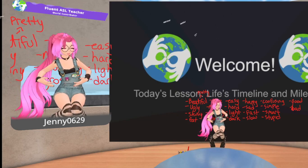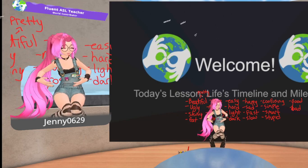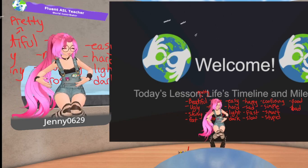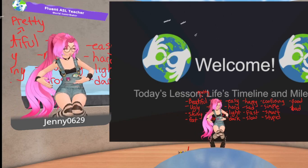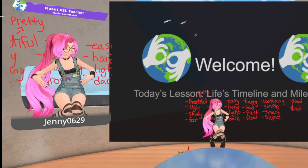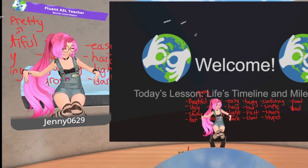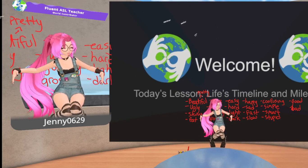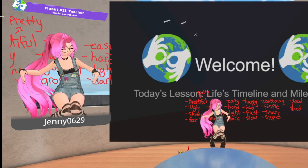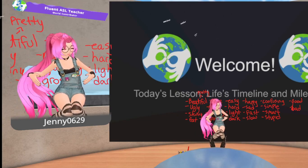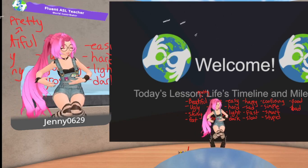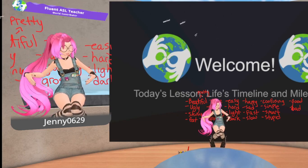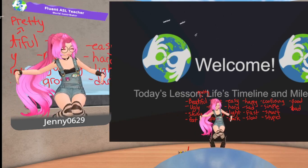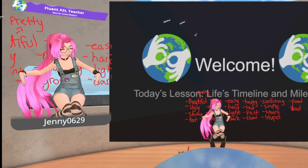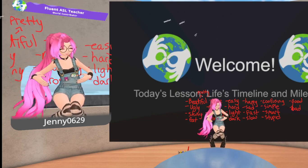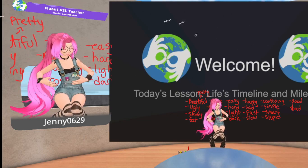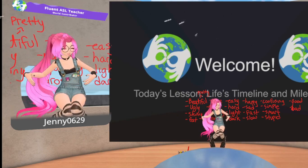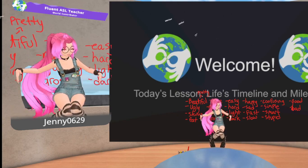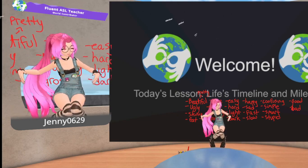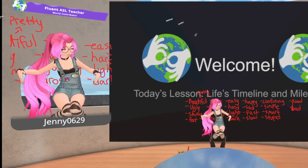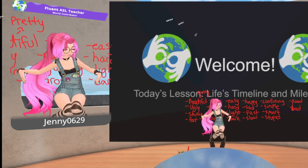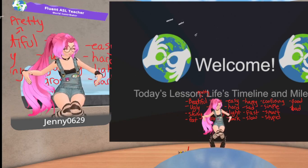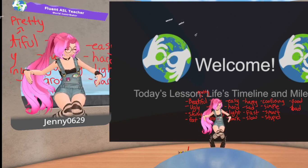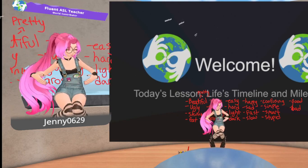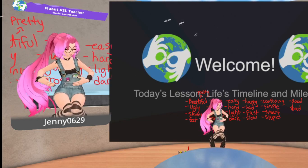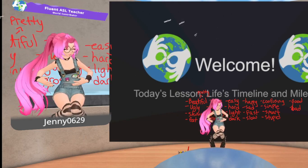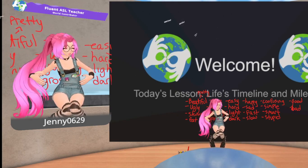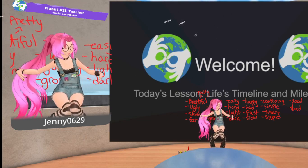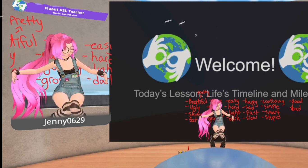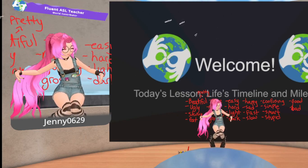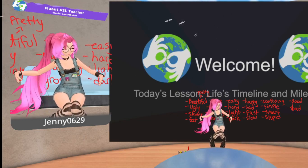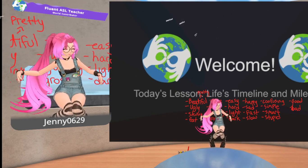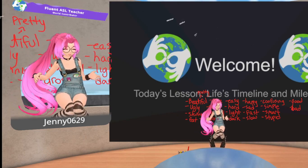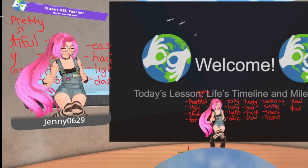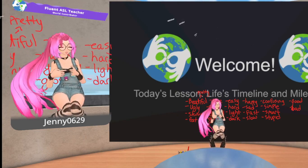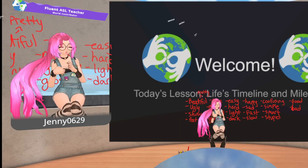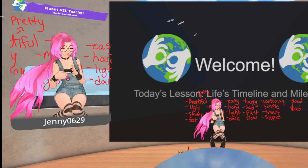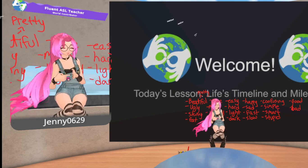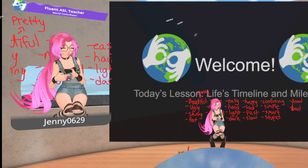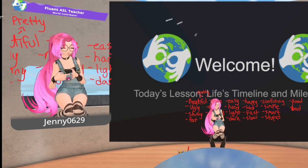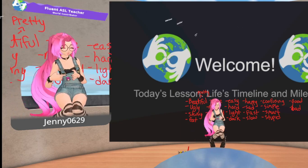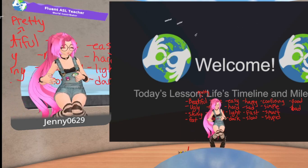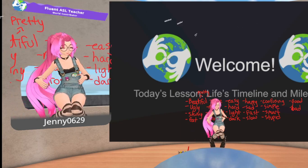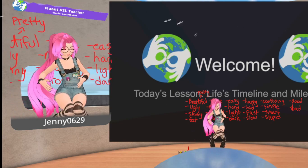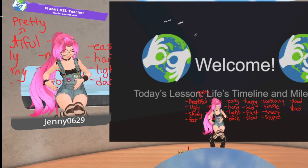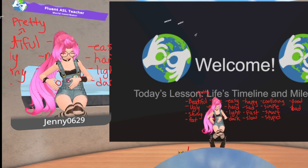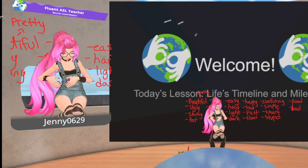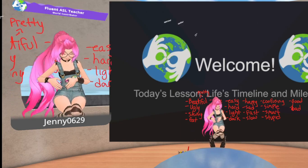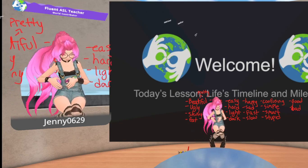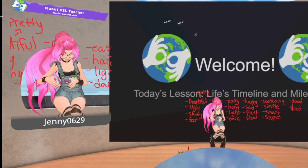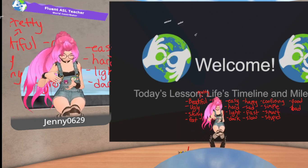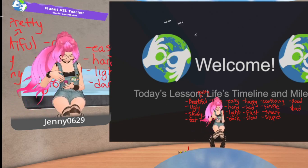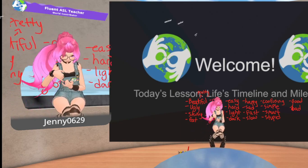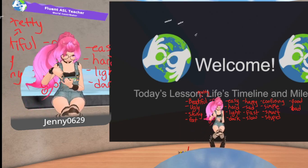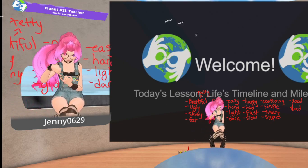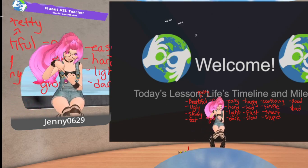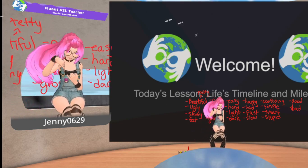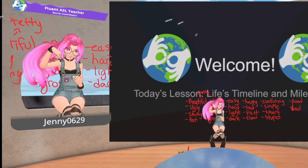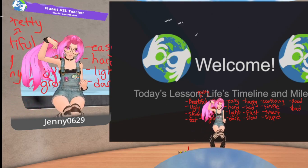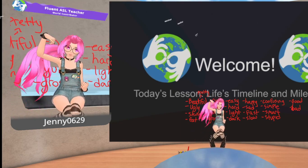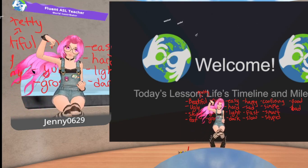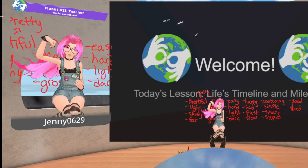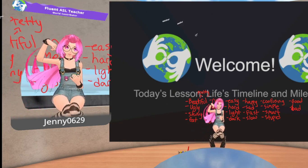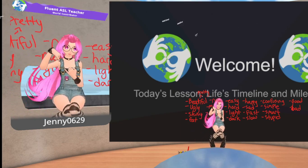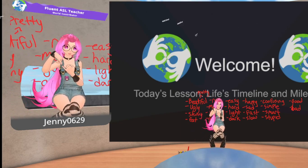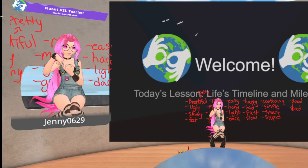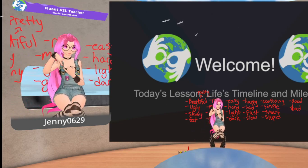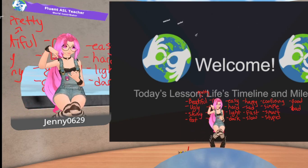even if you weren't signing, you might use this hand gesture. You might show with your hands fat. Or if you're describing how skinny somebody is, you might say, oh,